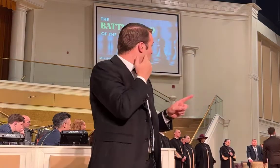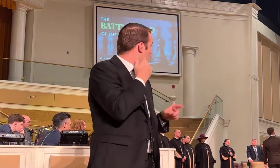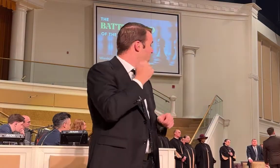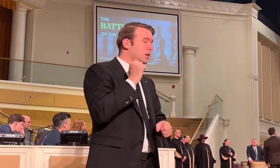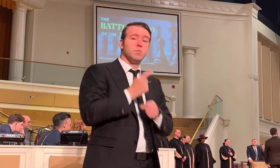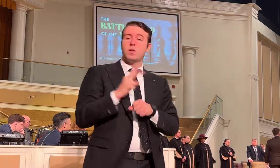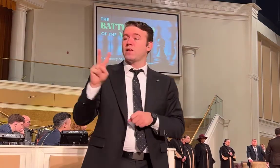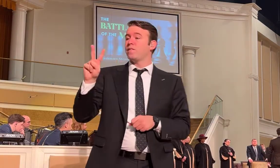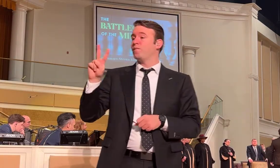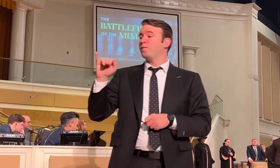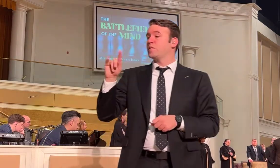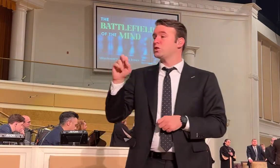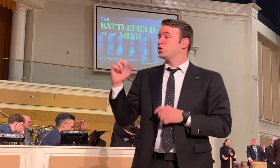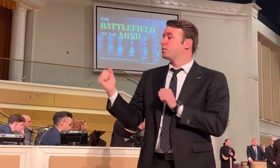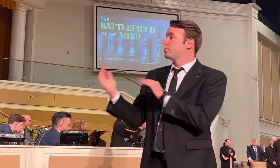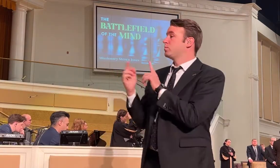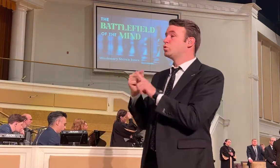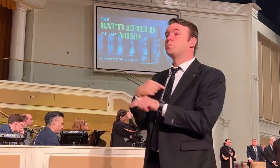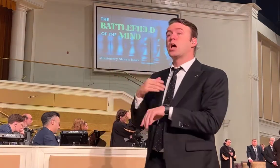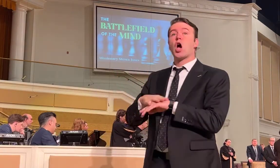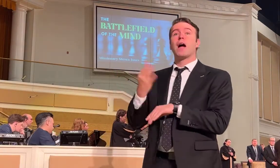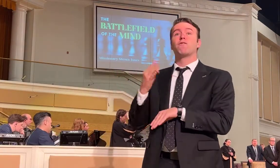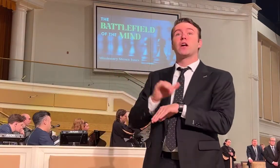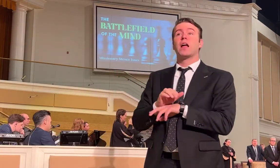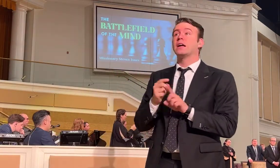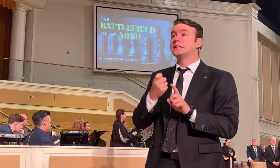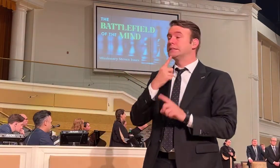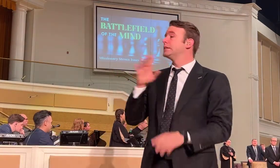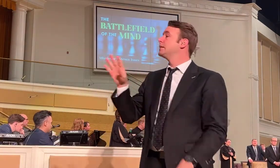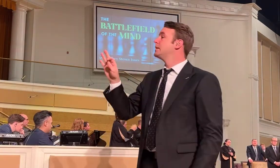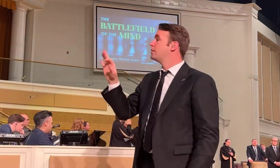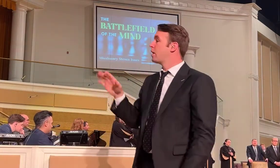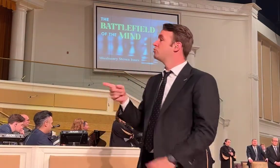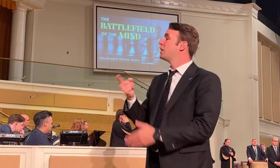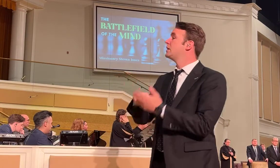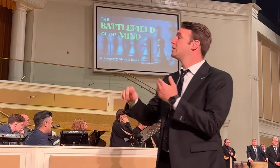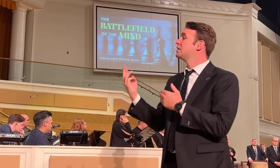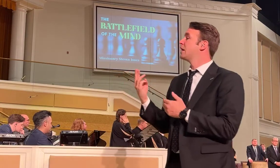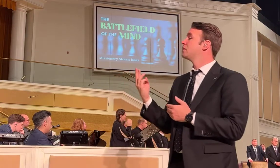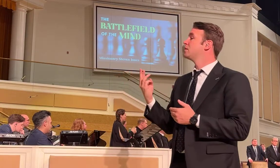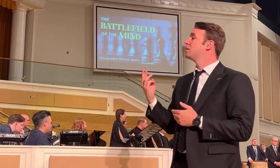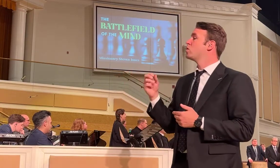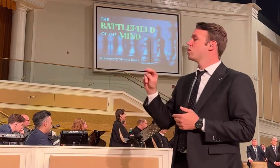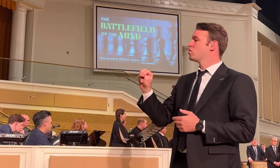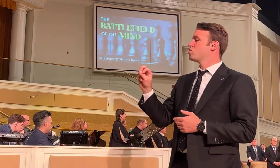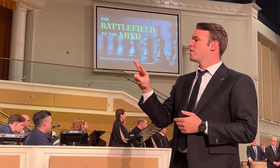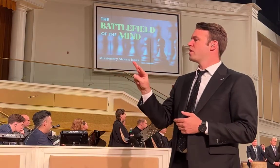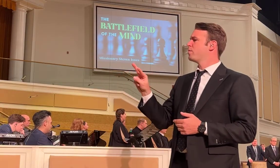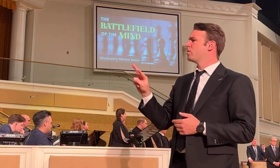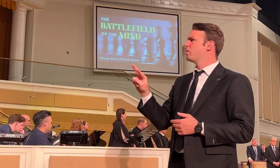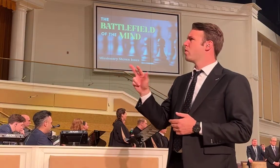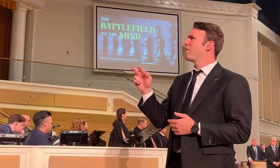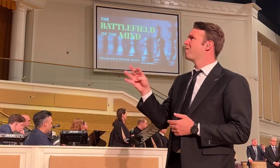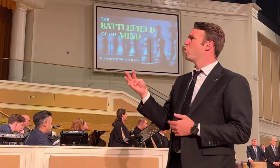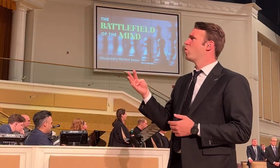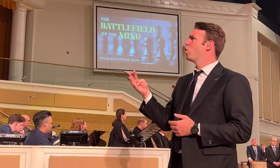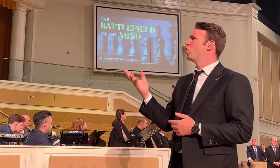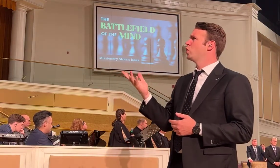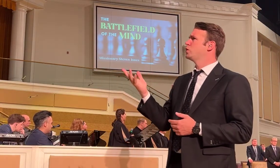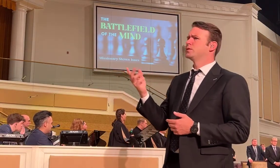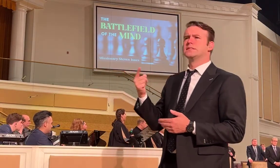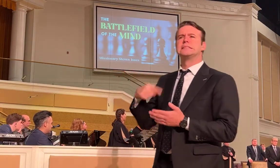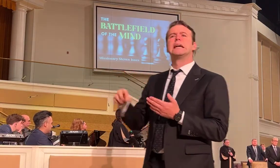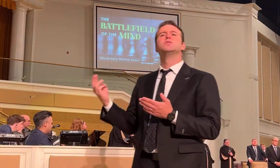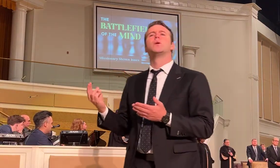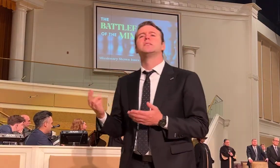he came to me on Friday night. He said, Pastor, next Wednesday, or November 2nd, 3rd, 4th, whatever it falls on